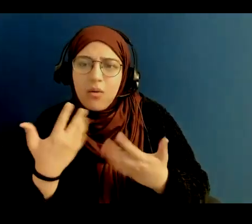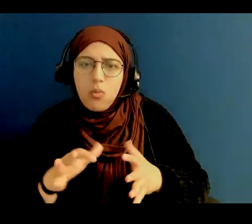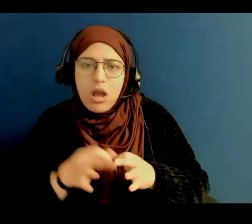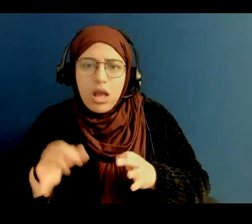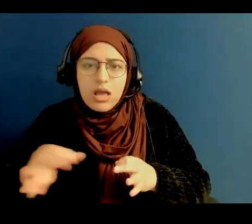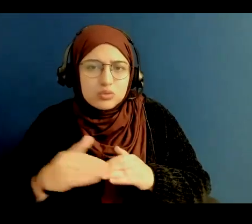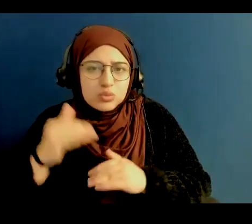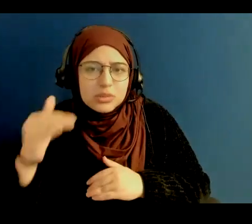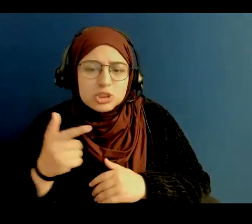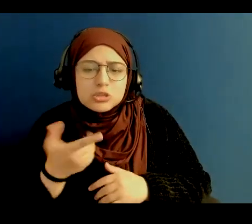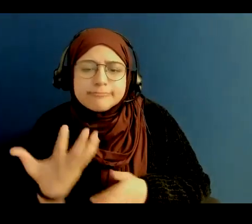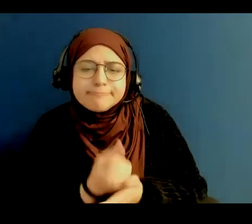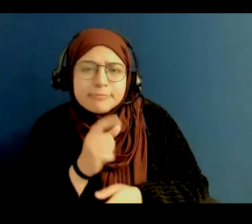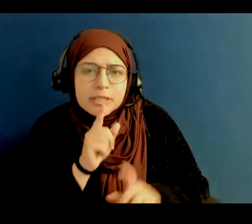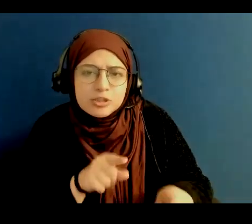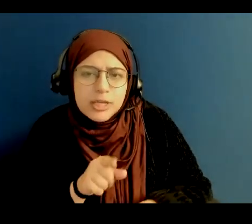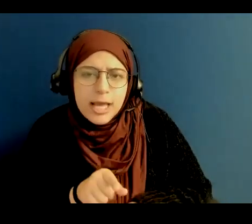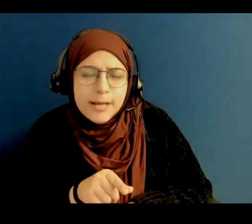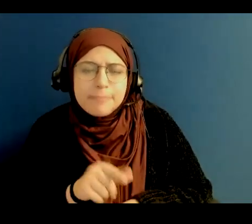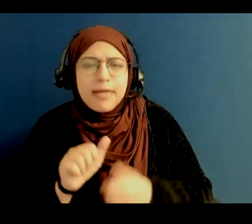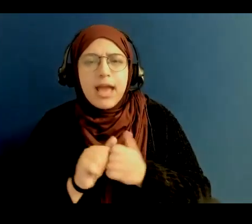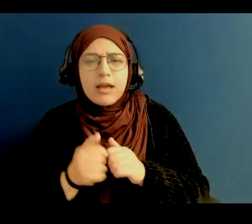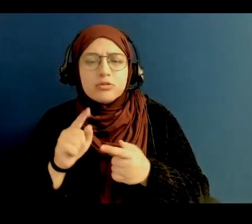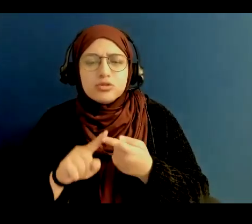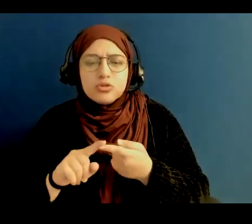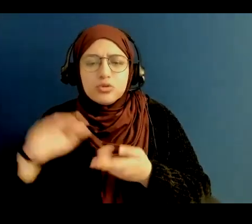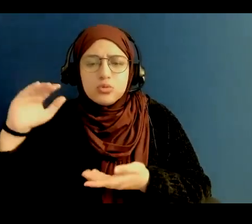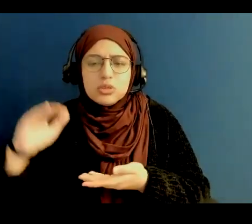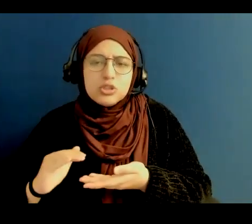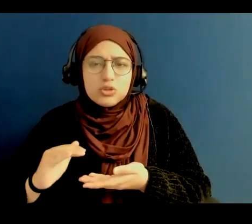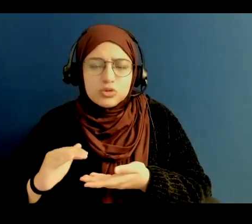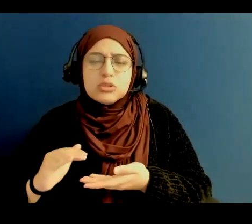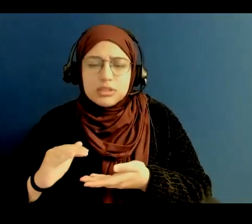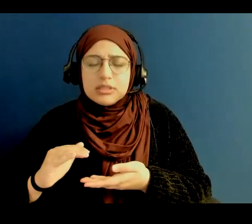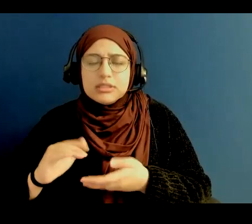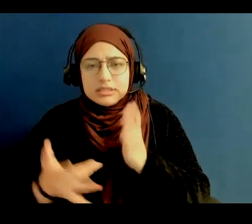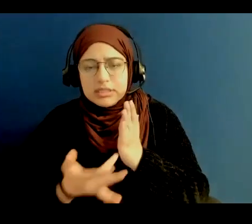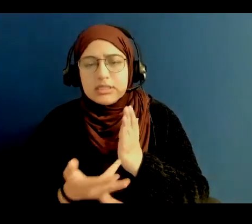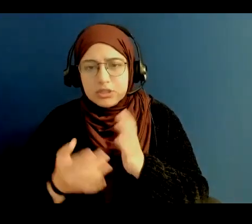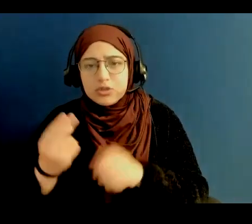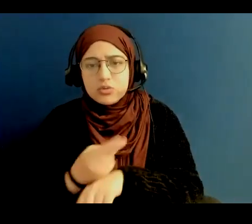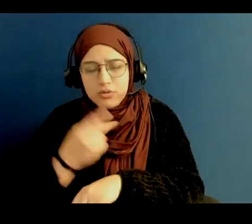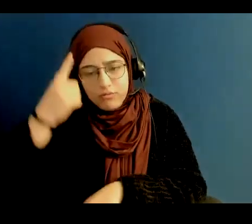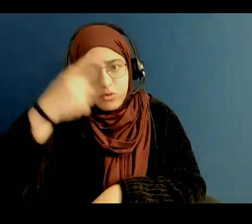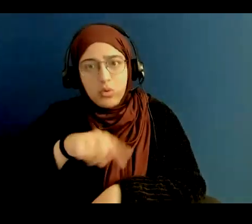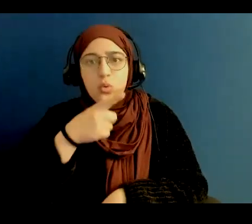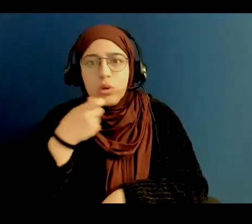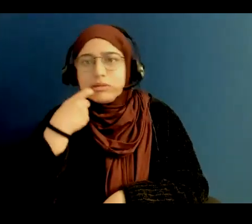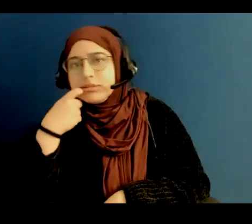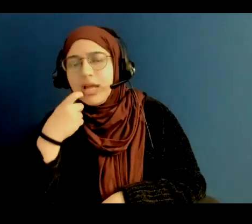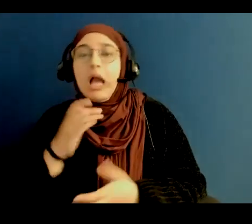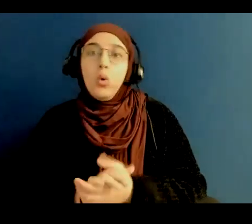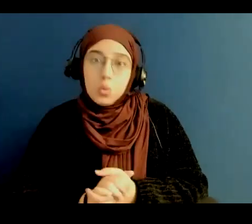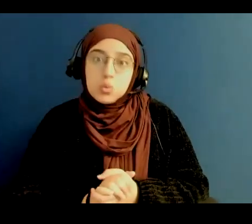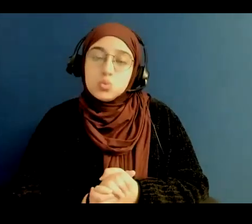longer. So how to reduce using technology for those who are addicted to it? So that's that's a very good